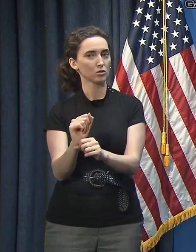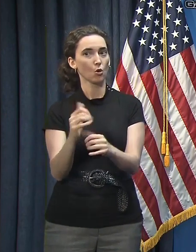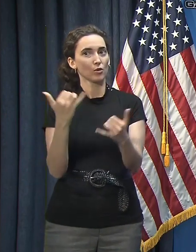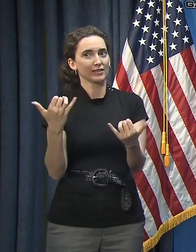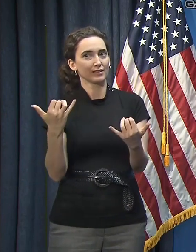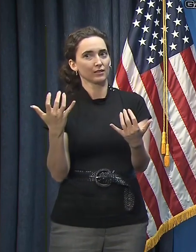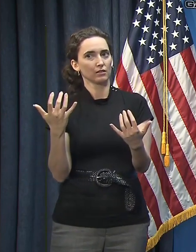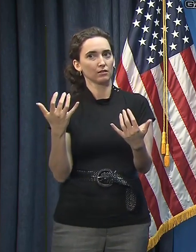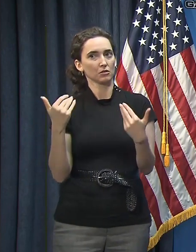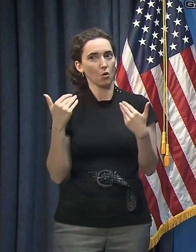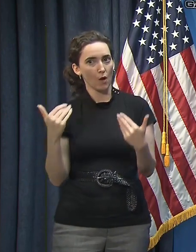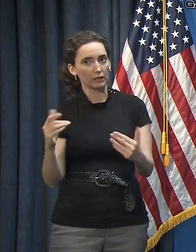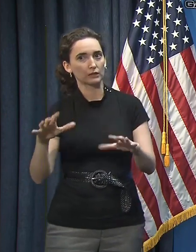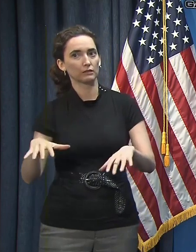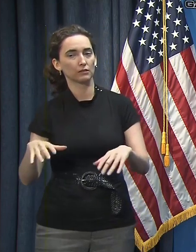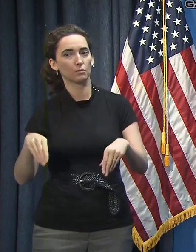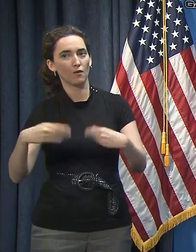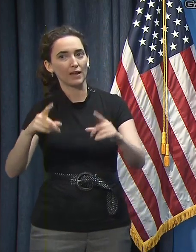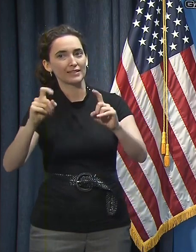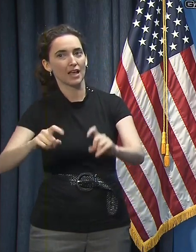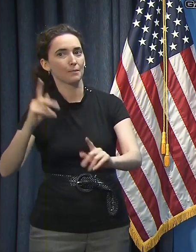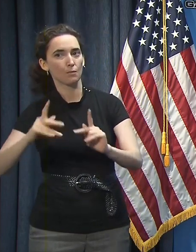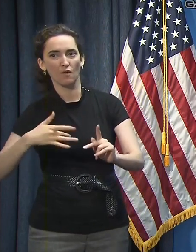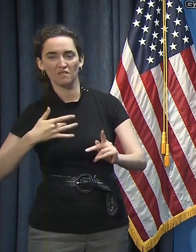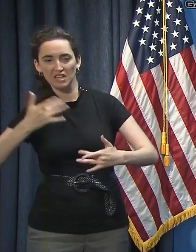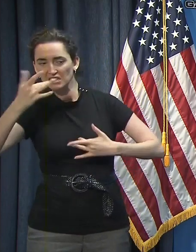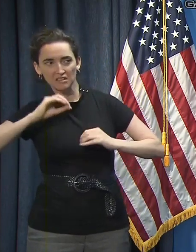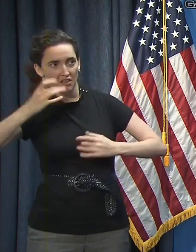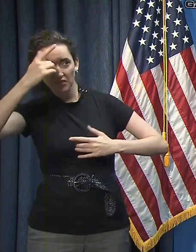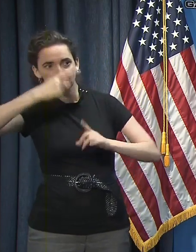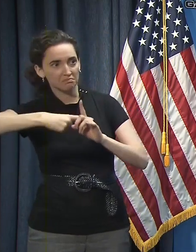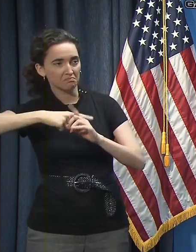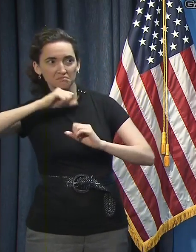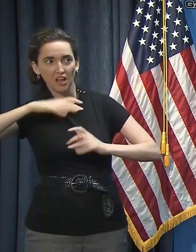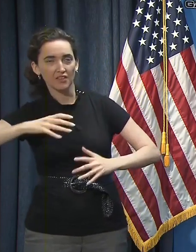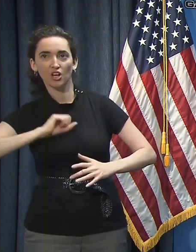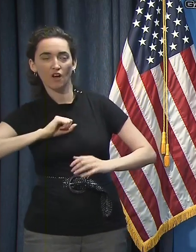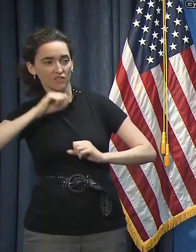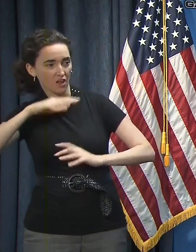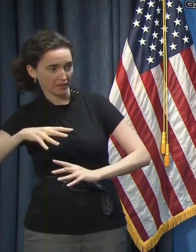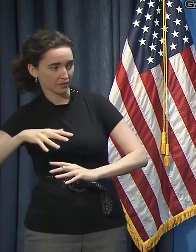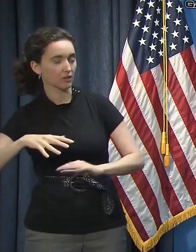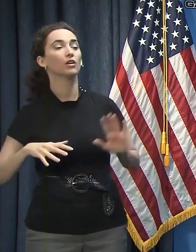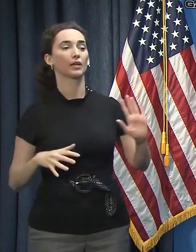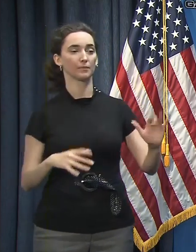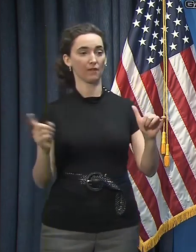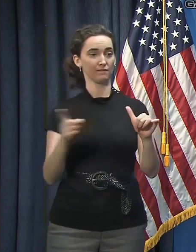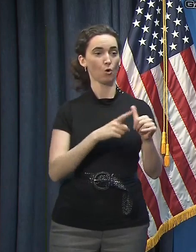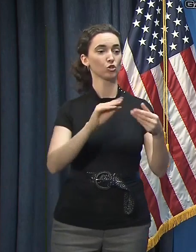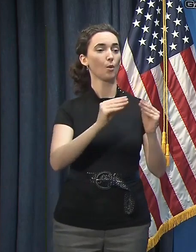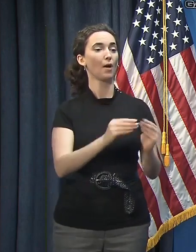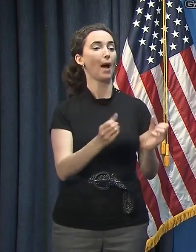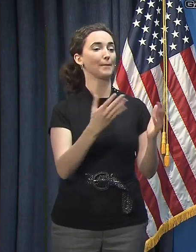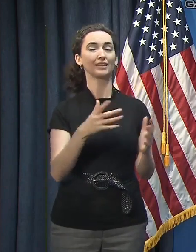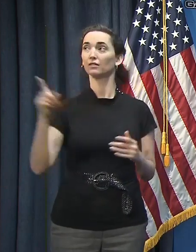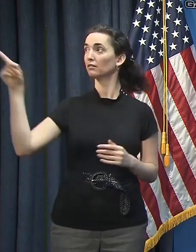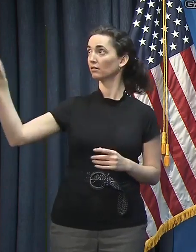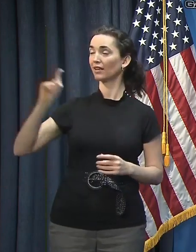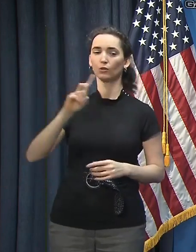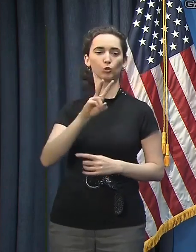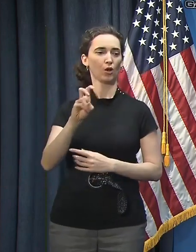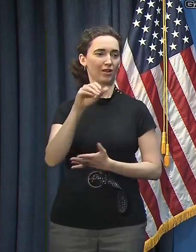now moving to tests for asymptomatic people? What the timeline for that type of fire? So the number is 200,000. That was the plan that we